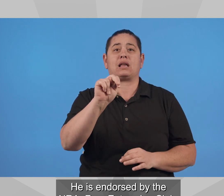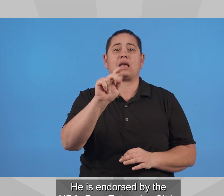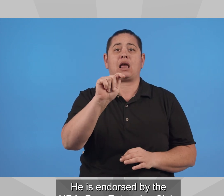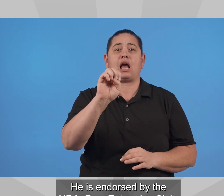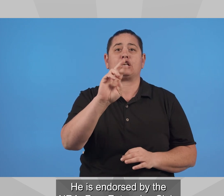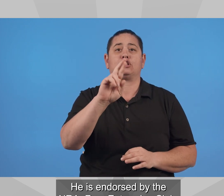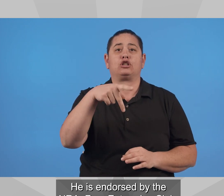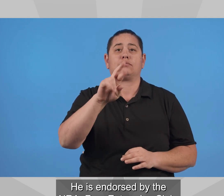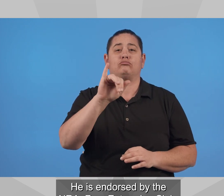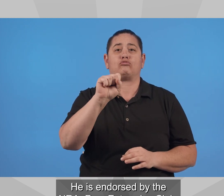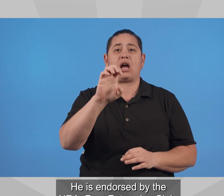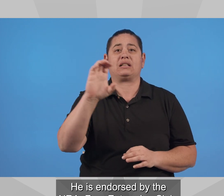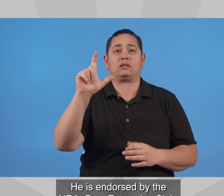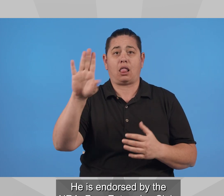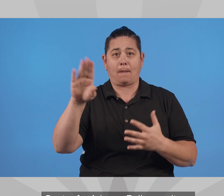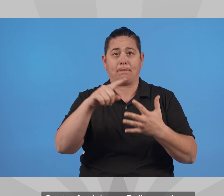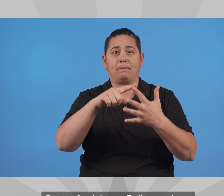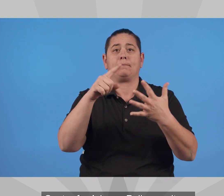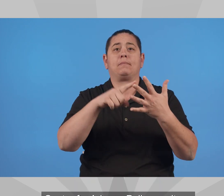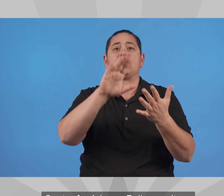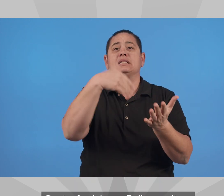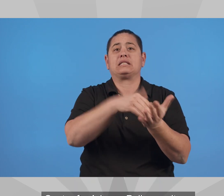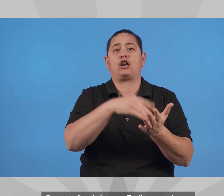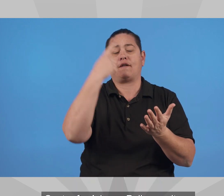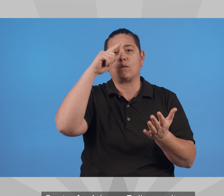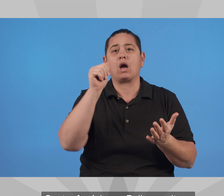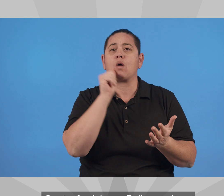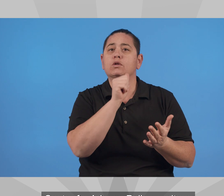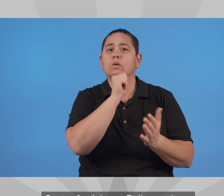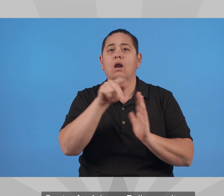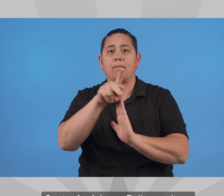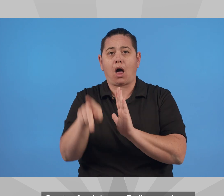Free Enterprise Club, Center for Arizona Policy,